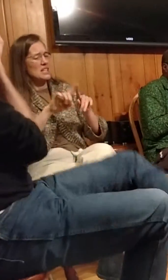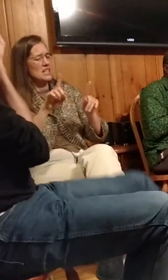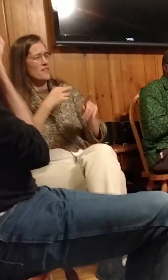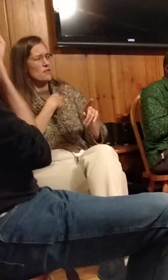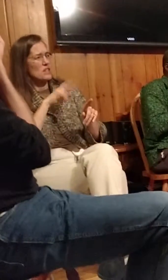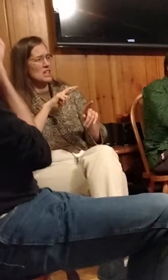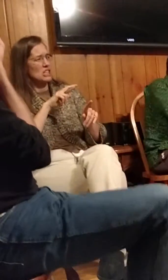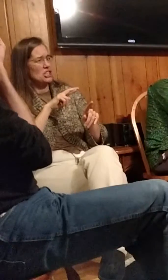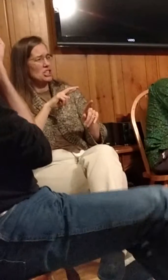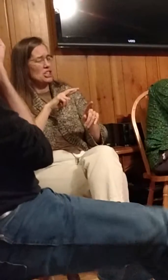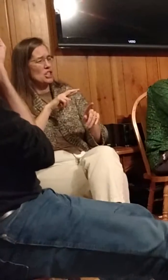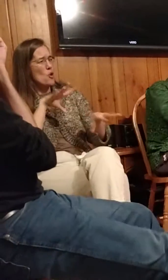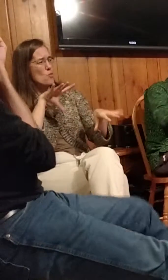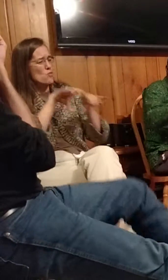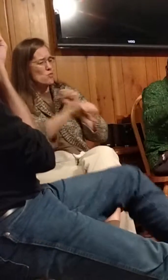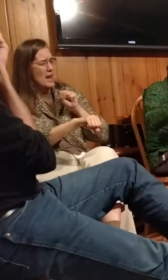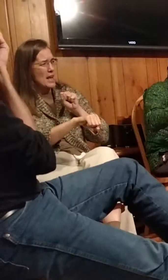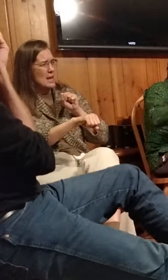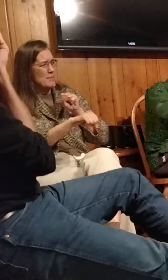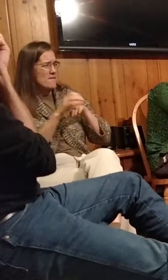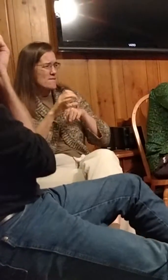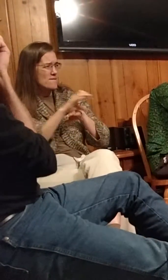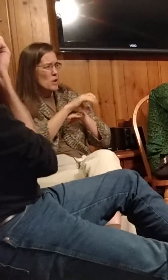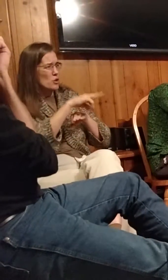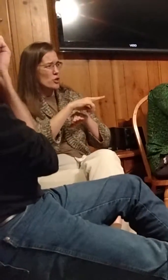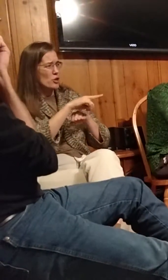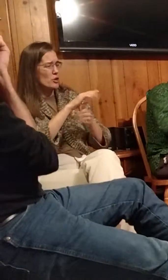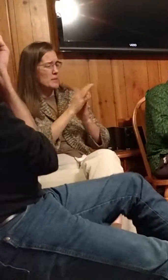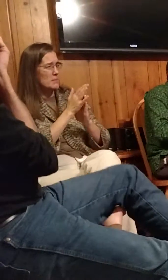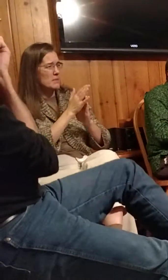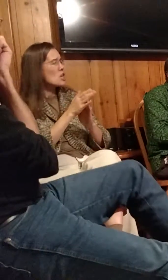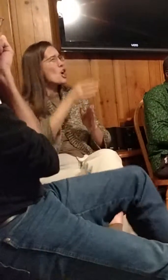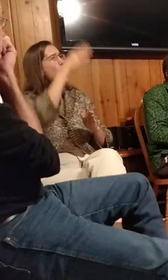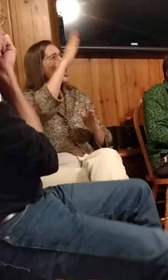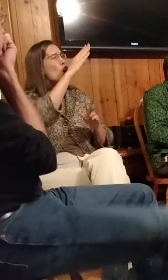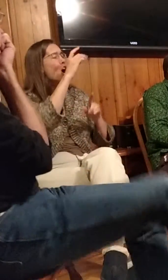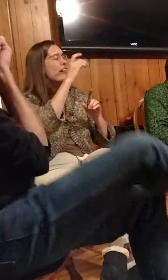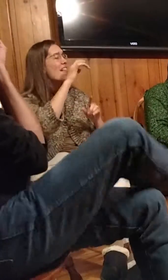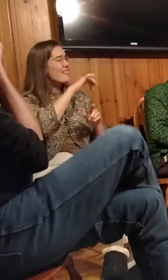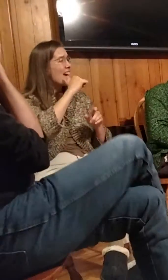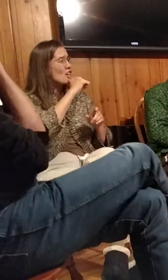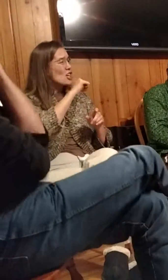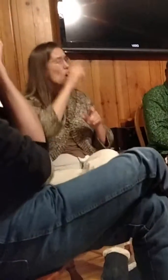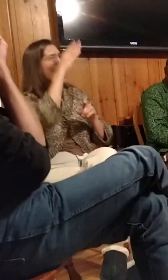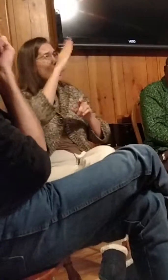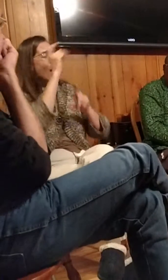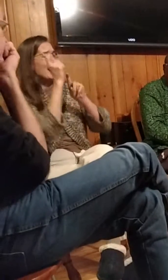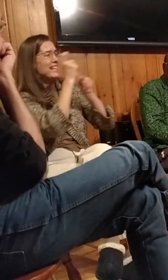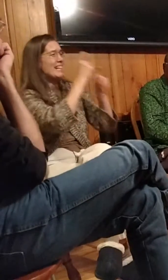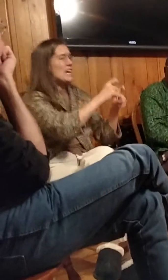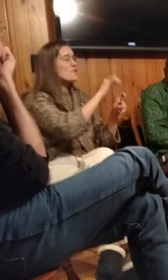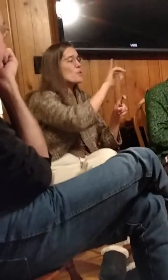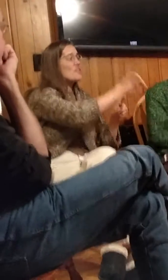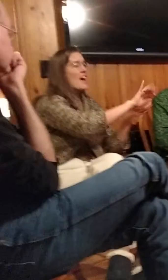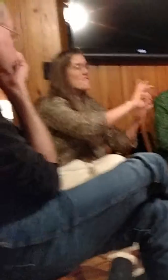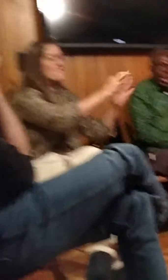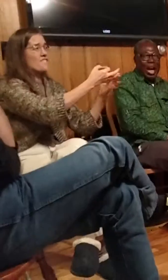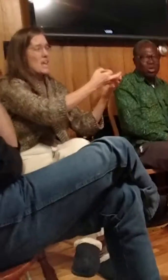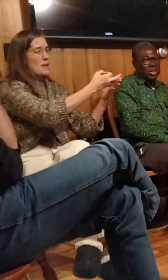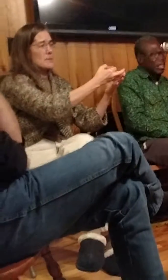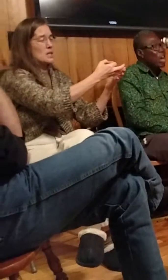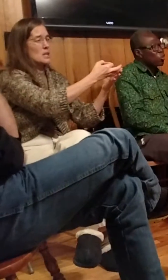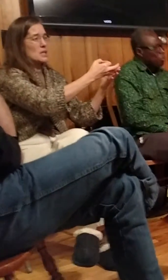herself. God gave that girl to that family. So what that God should have done was to find a way of bringing